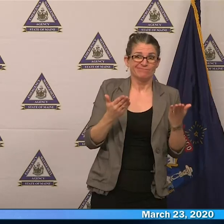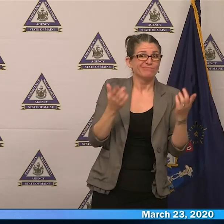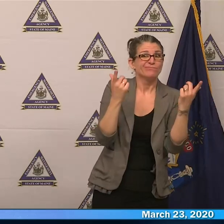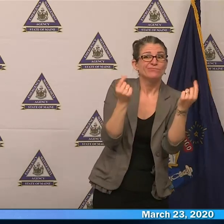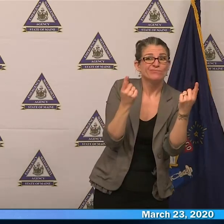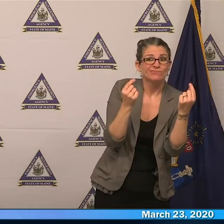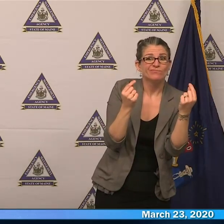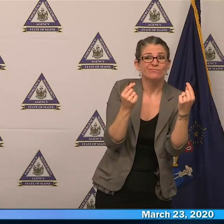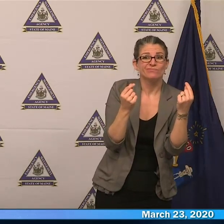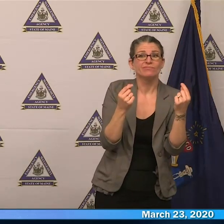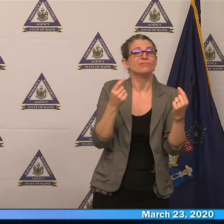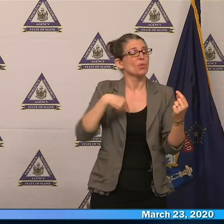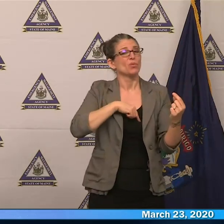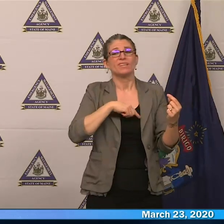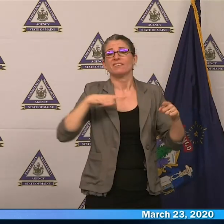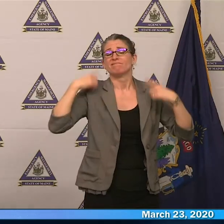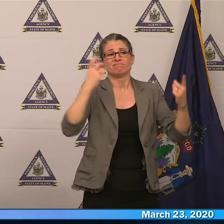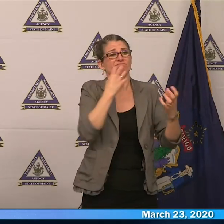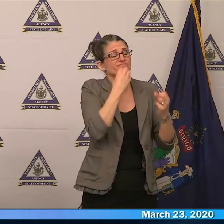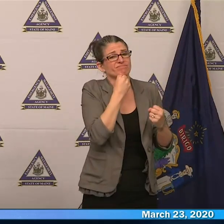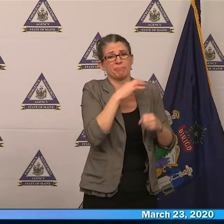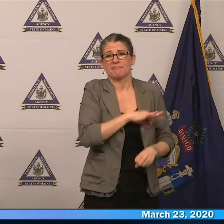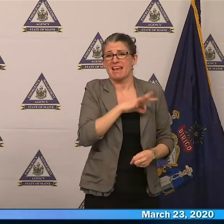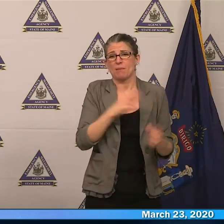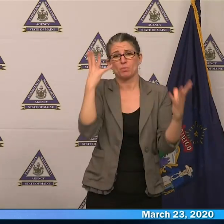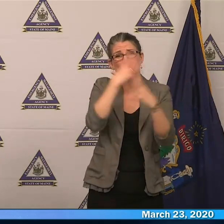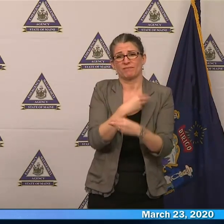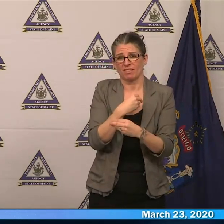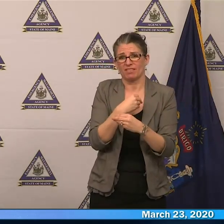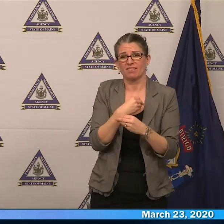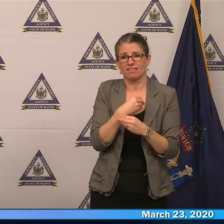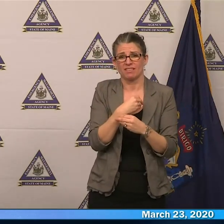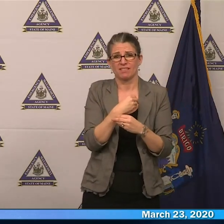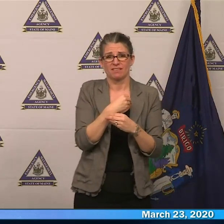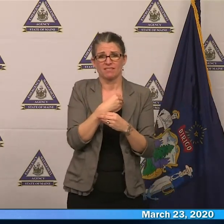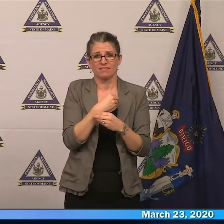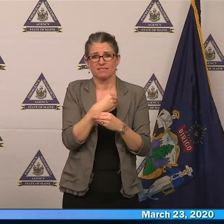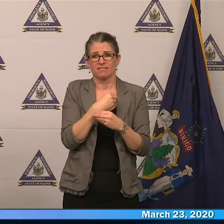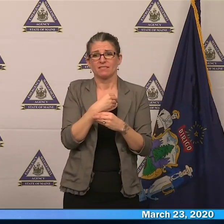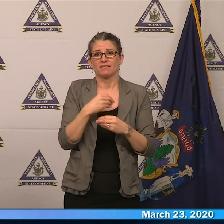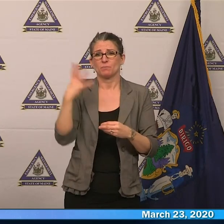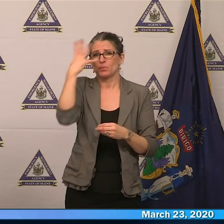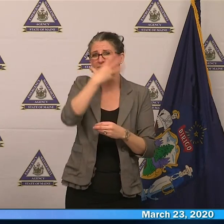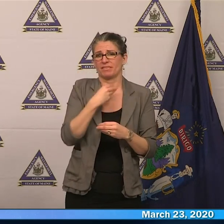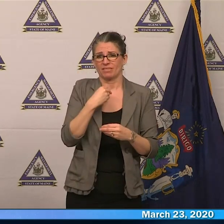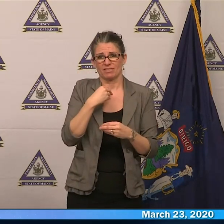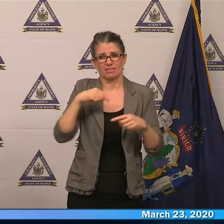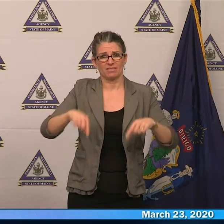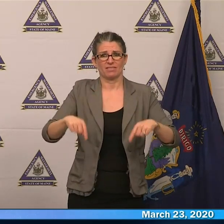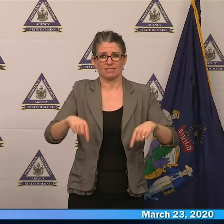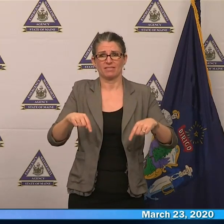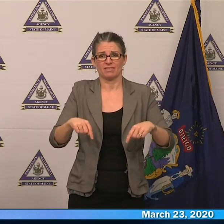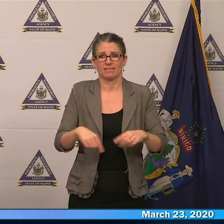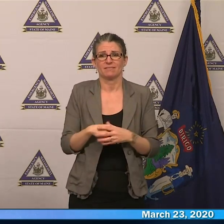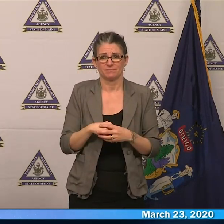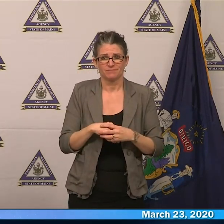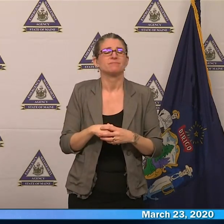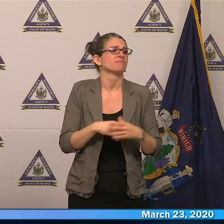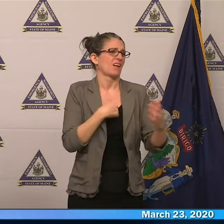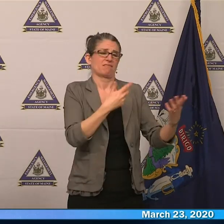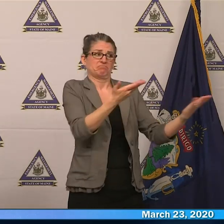Yeah, sorry, go ahead. Steve, I'll go to Steve and then, go ahead, Steve. Okay. Yep. I guess, as you're aware, some other states